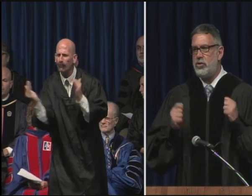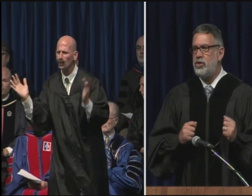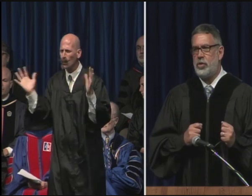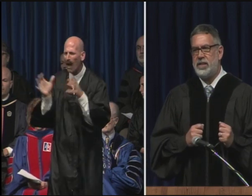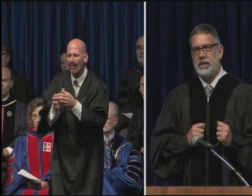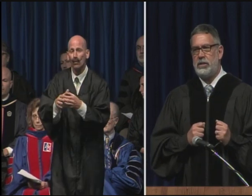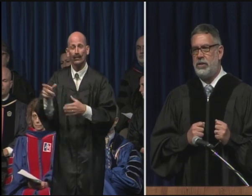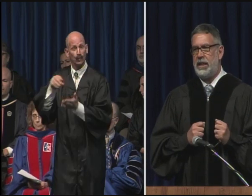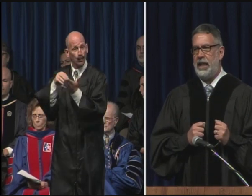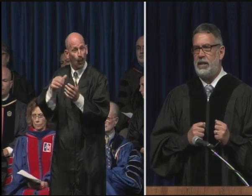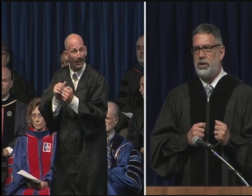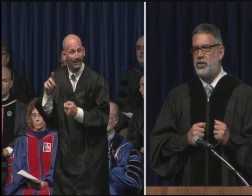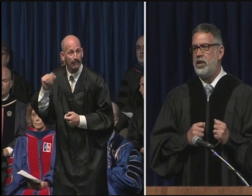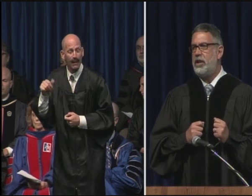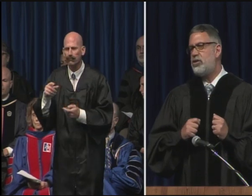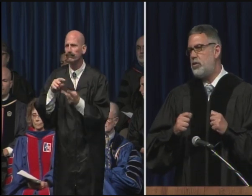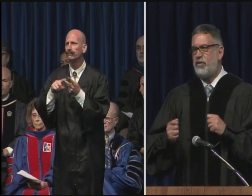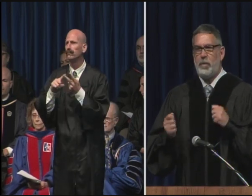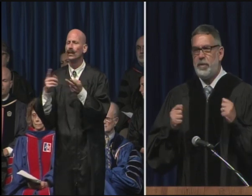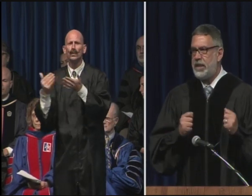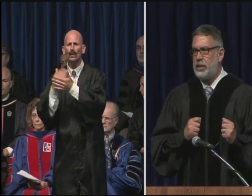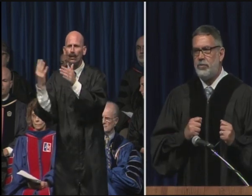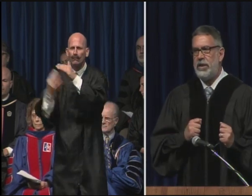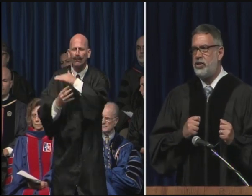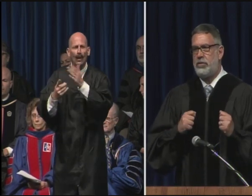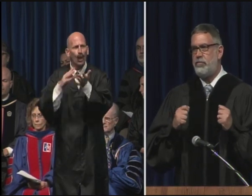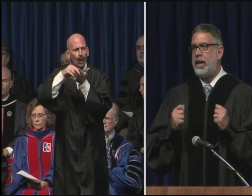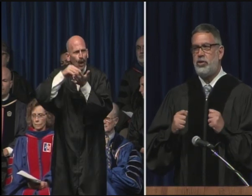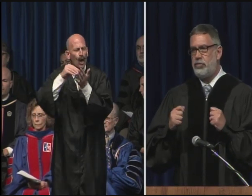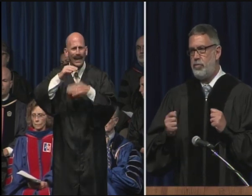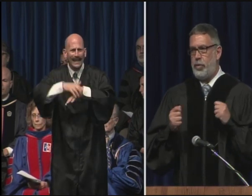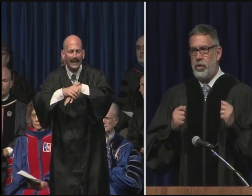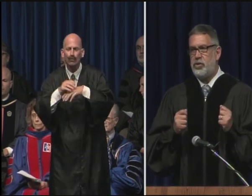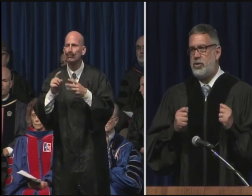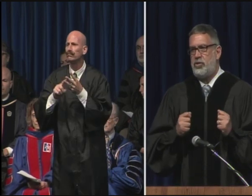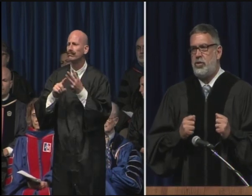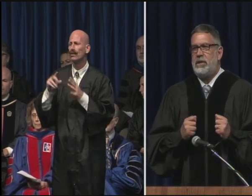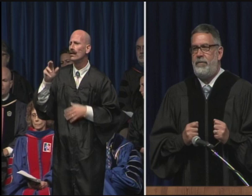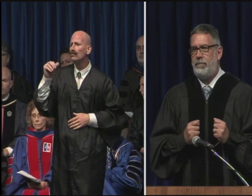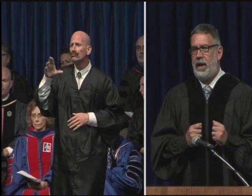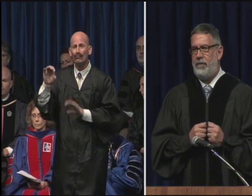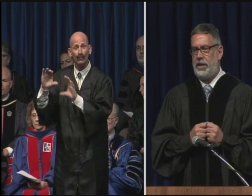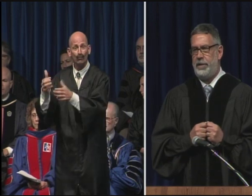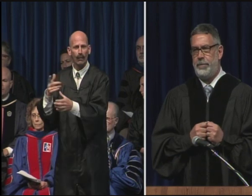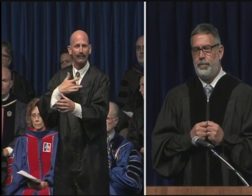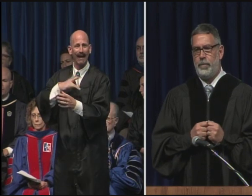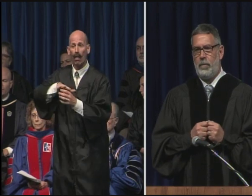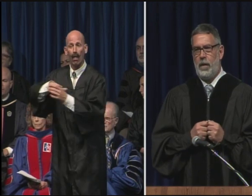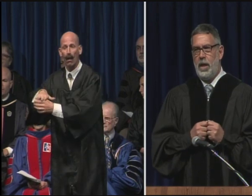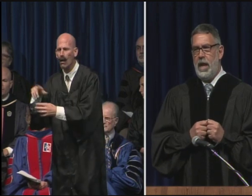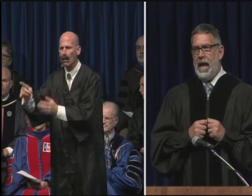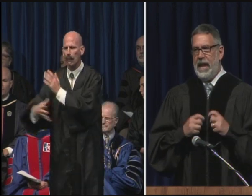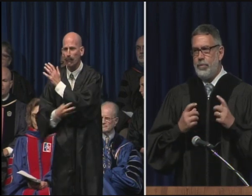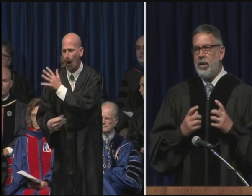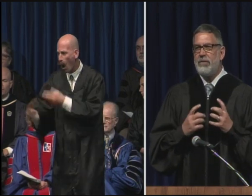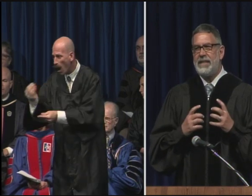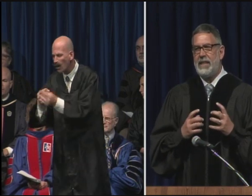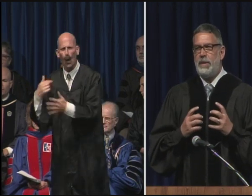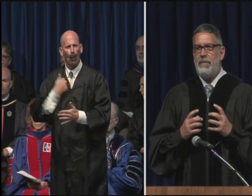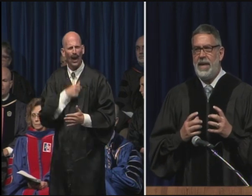who are still learning English, students from a particular racial group, or those students who live in poverty. And the progress that has been made in